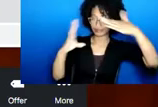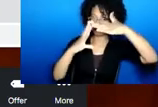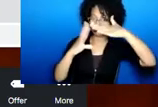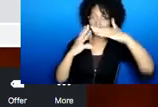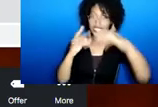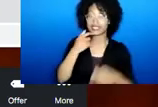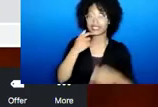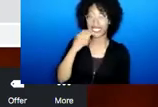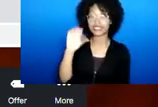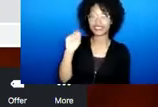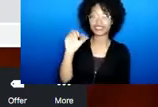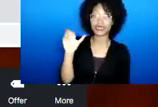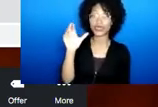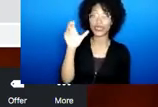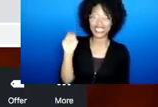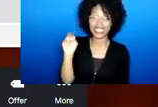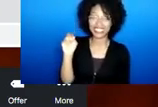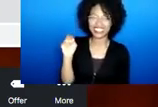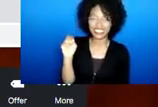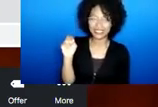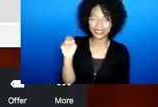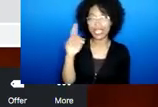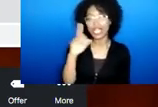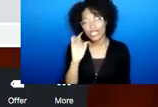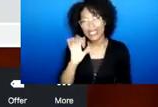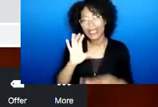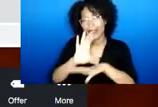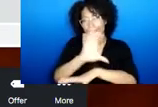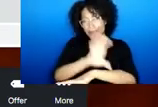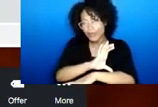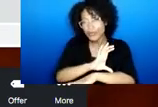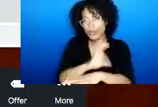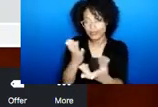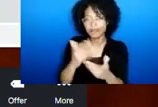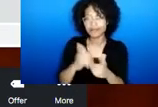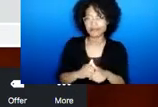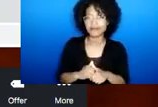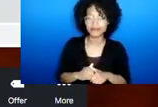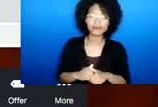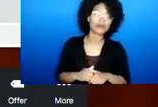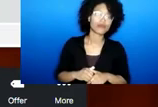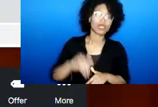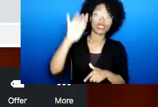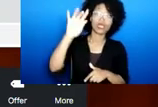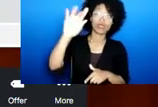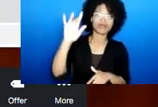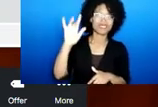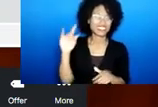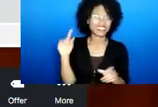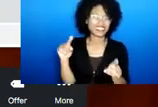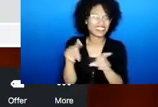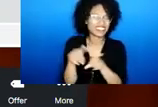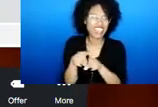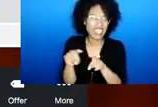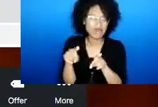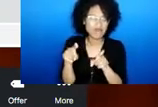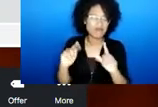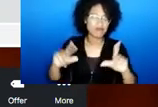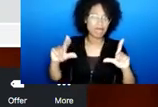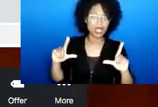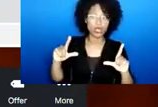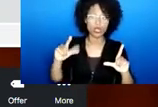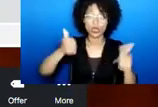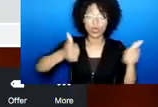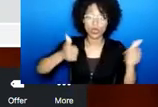screen. It has an icon that looks like a computer monitor, and you will be prompted in the same way to select which screen you